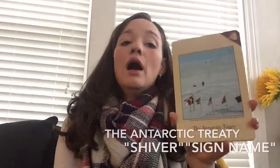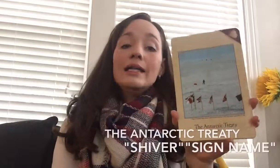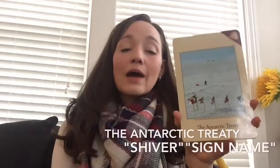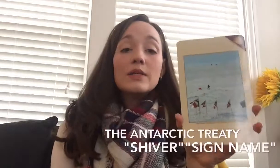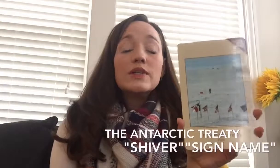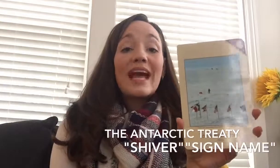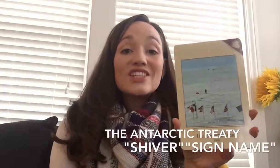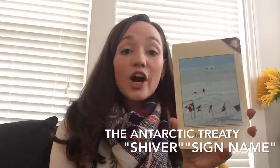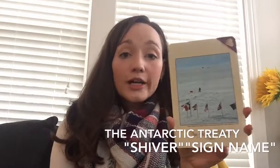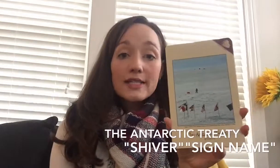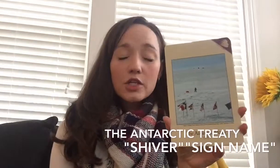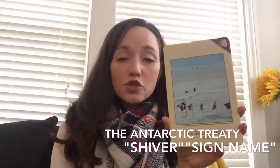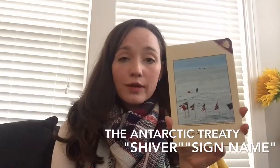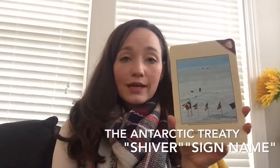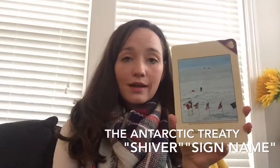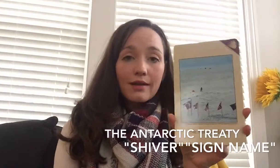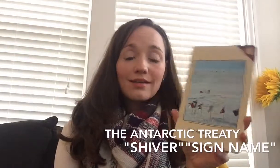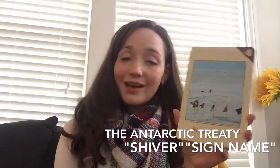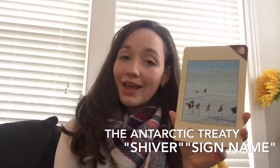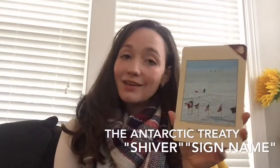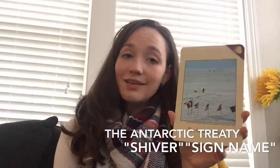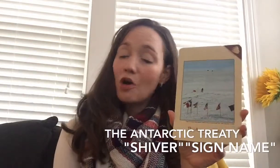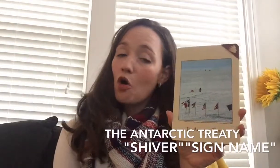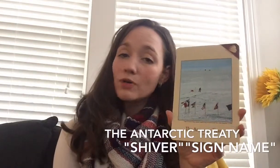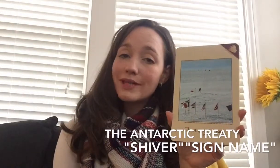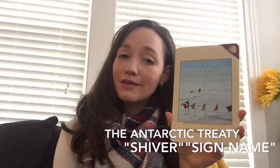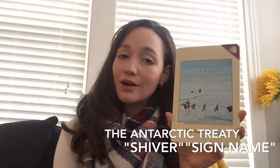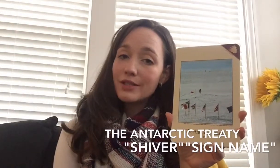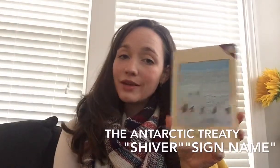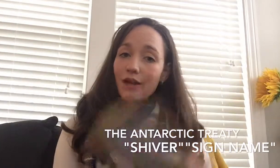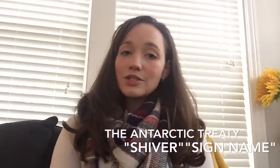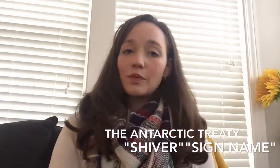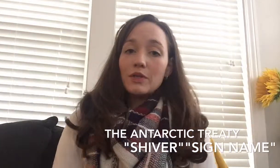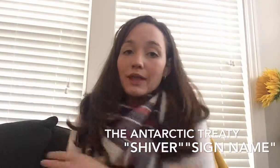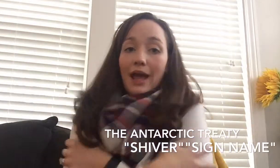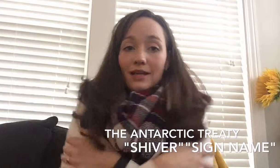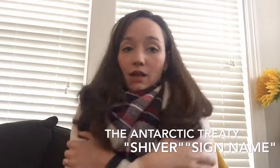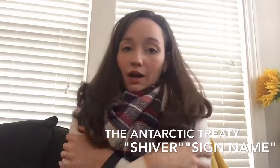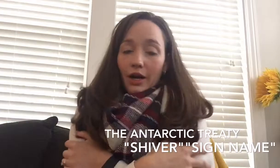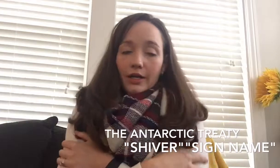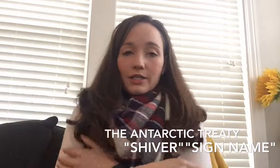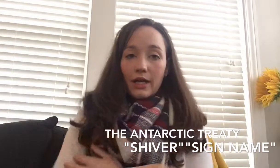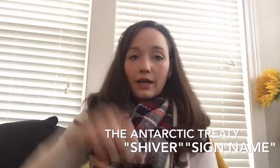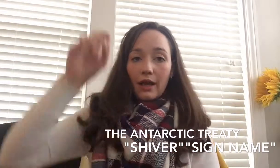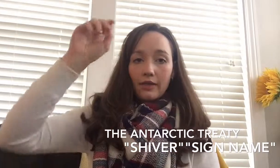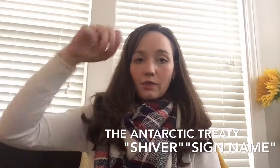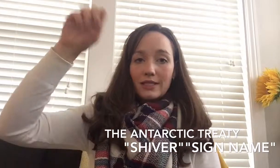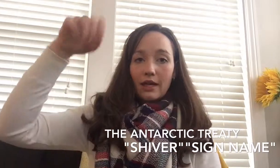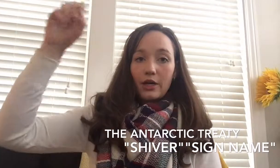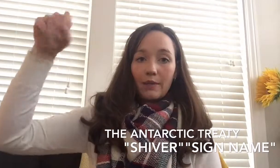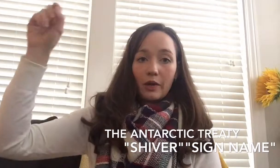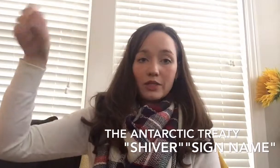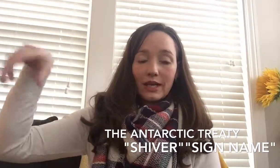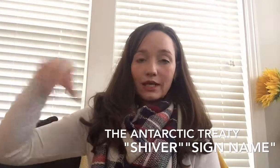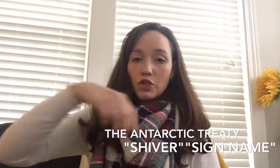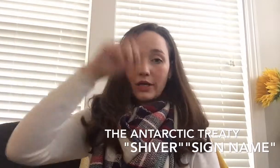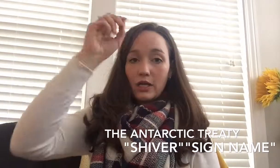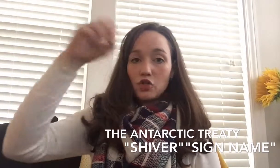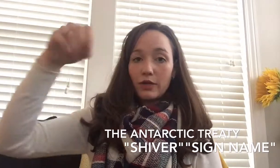Now we do the Antarctic Treaty. Again, cold in Antarctica, so we do the Antarctic, and then we sign our name like we're signing a